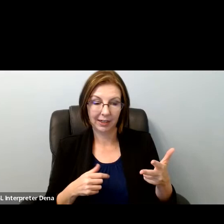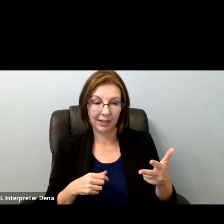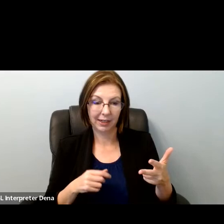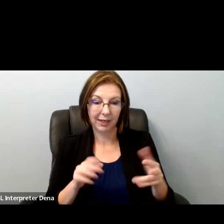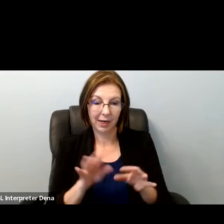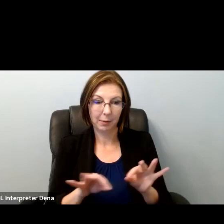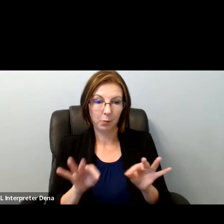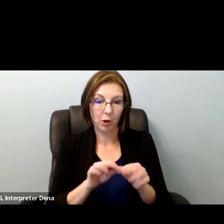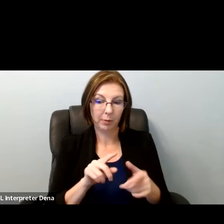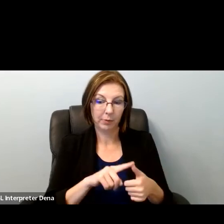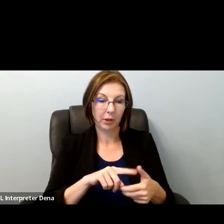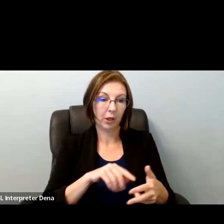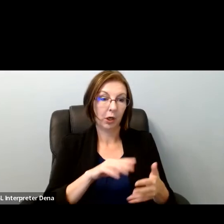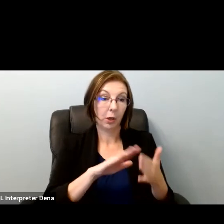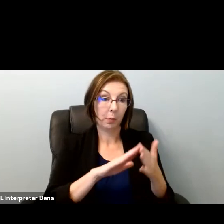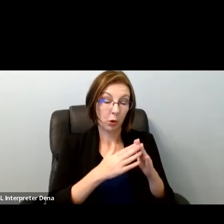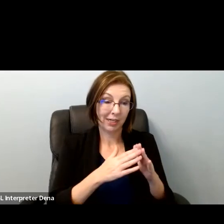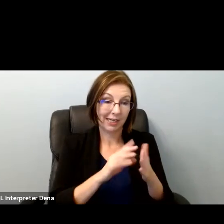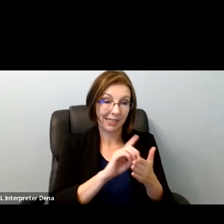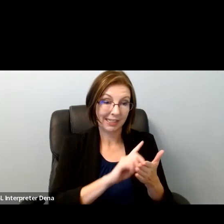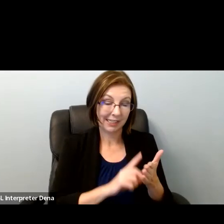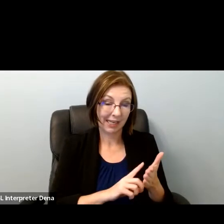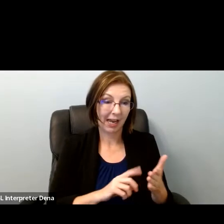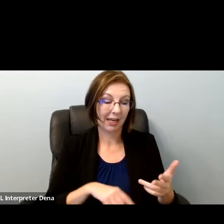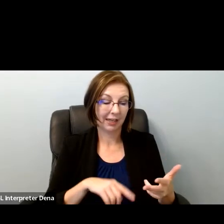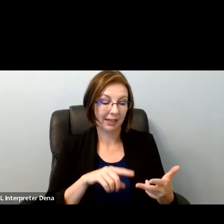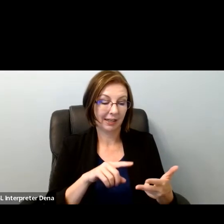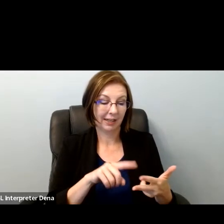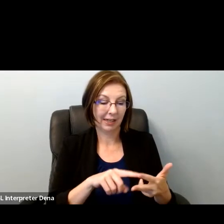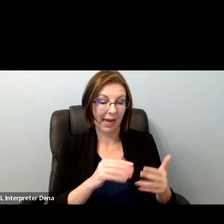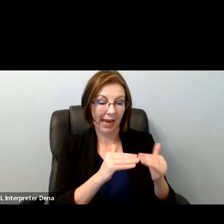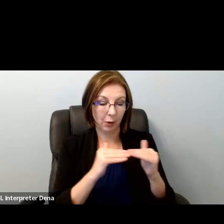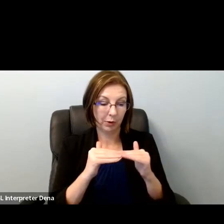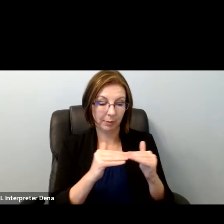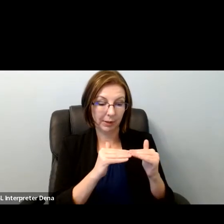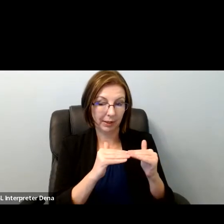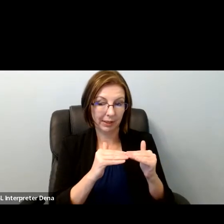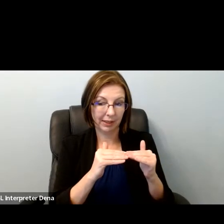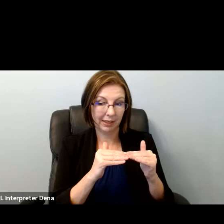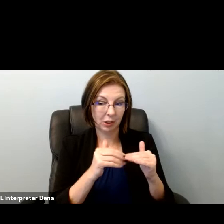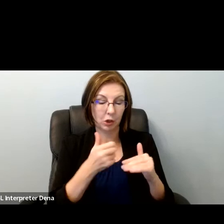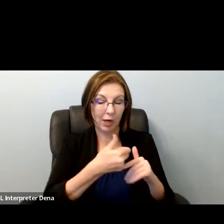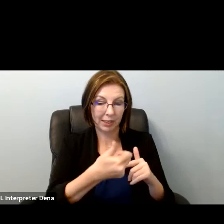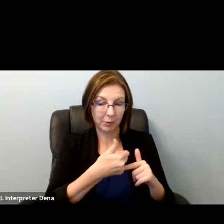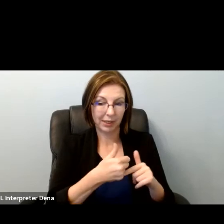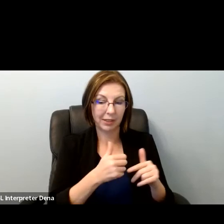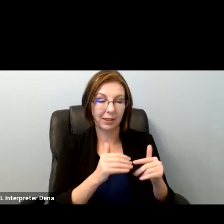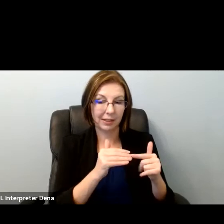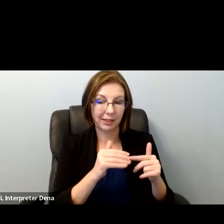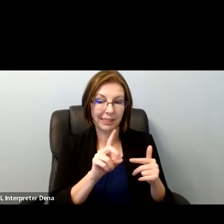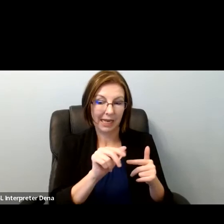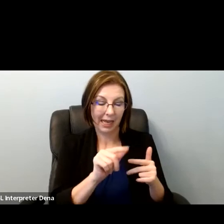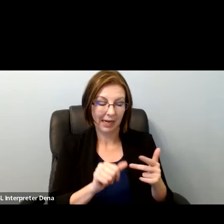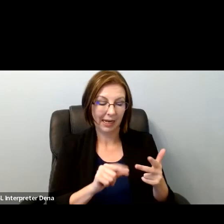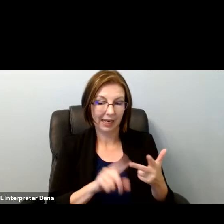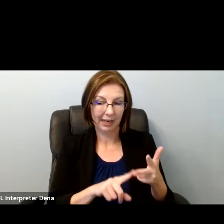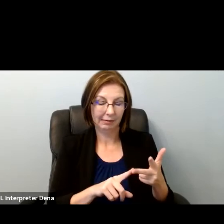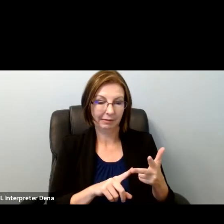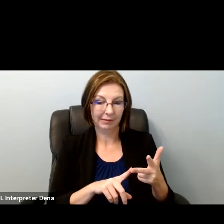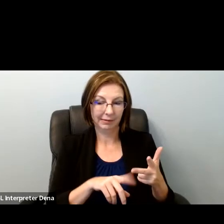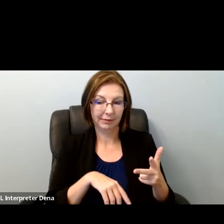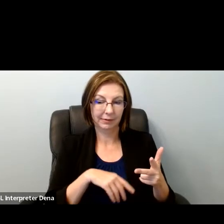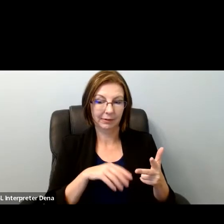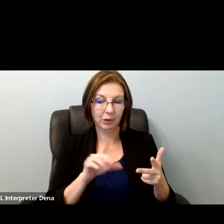community-centric design, transportation data equity, and capacity-building tools. Her research focuses on engineering machine